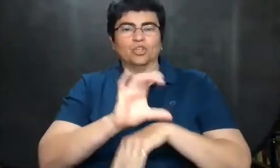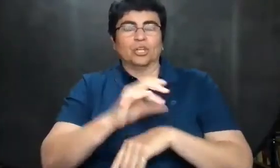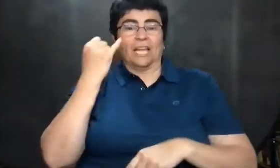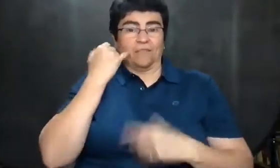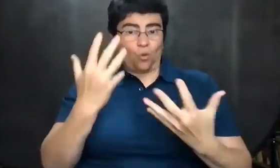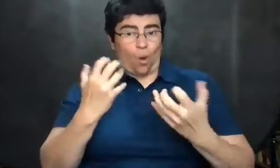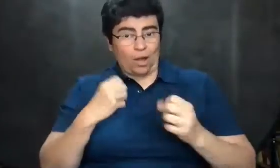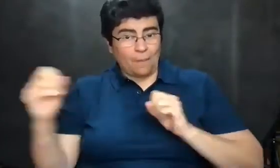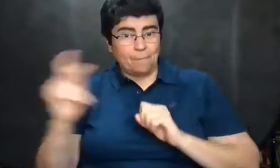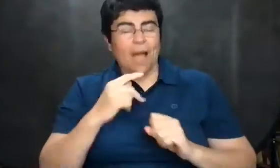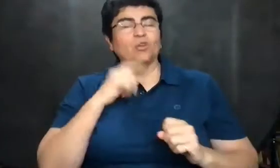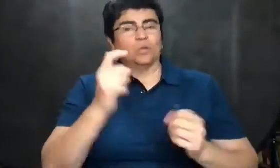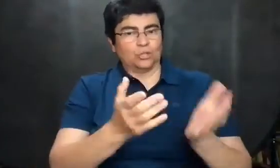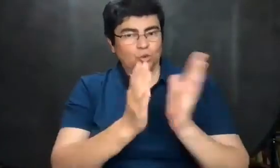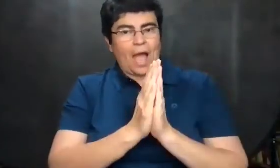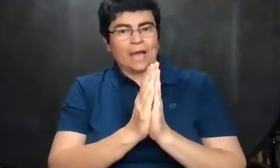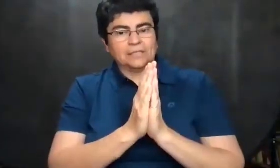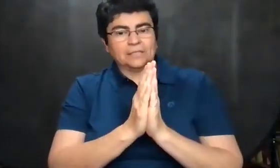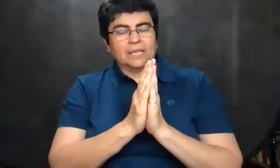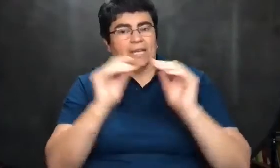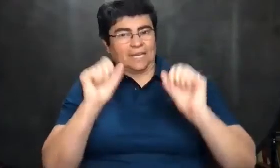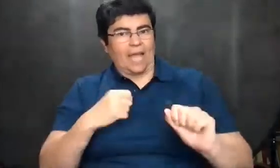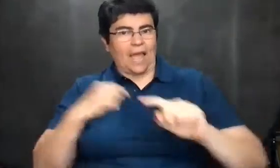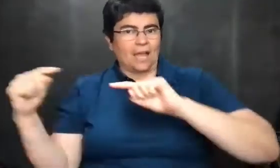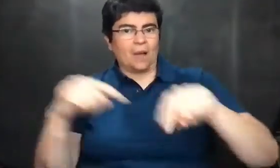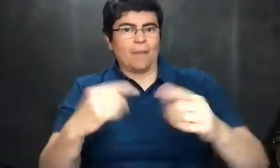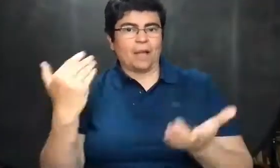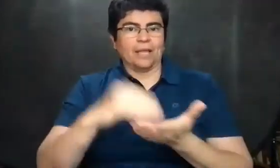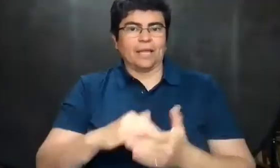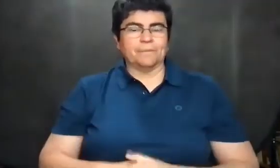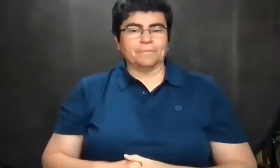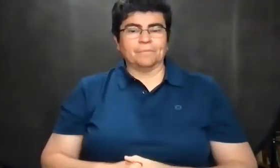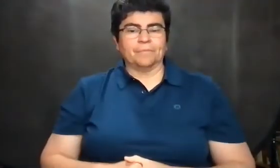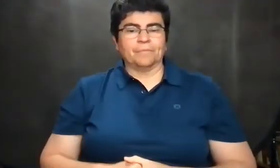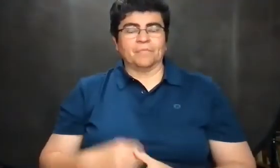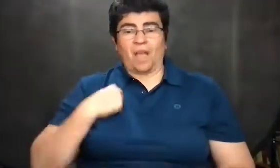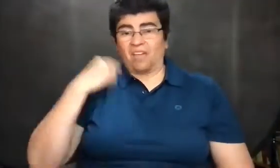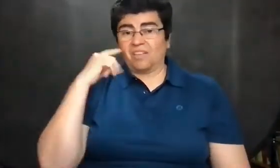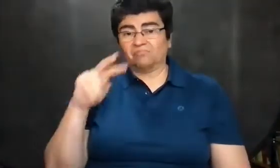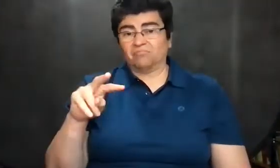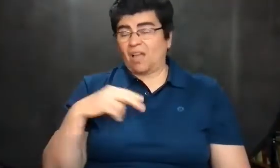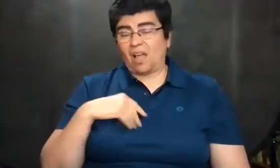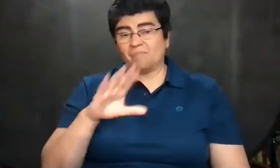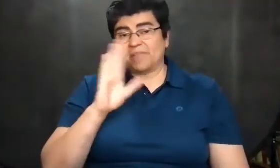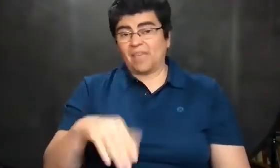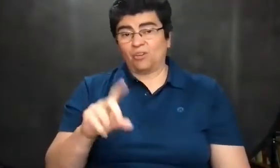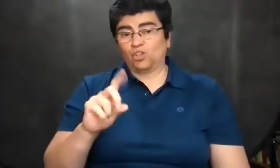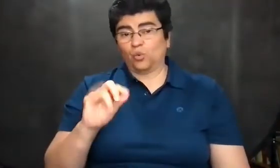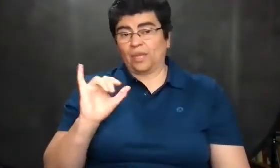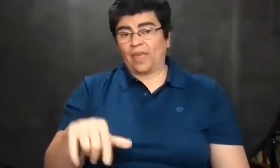back, you need to ask, can I come back? And I thought, well, I'm never going to do that. I'm never, ever going to do